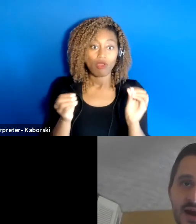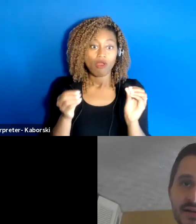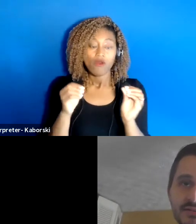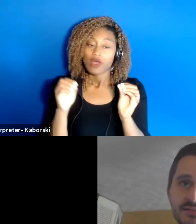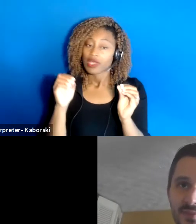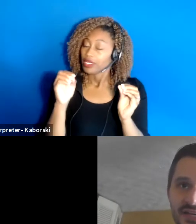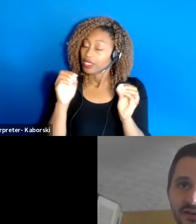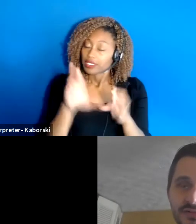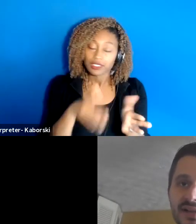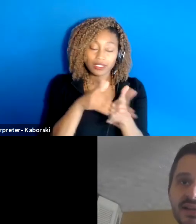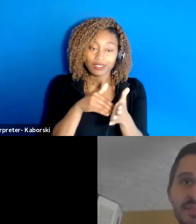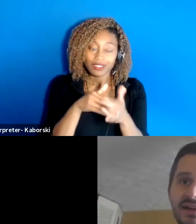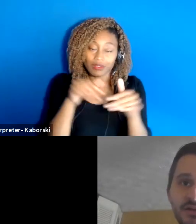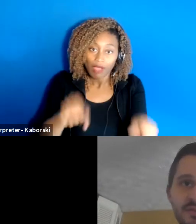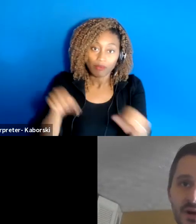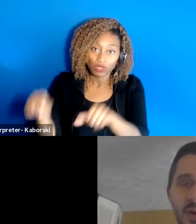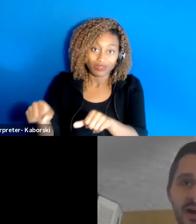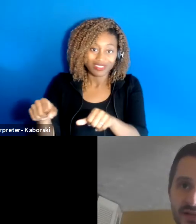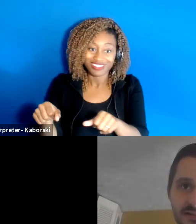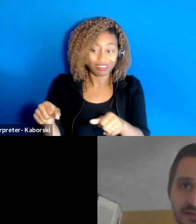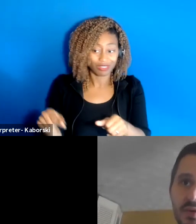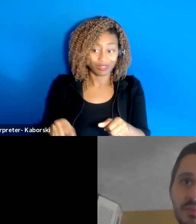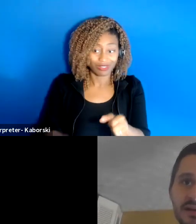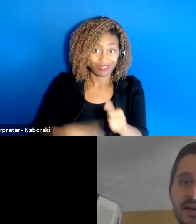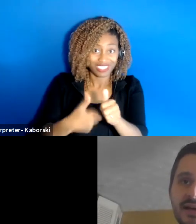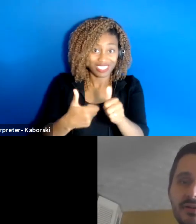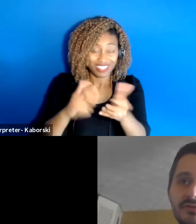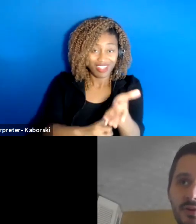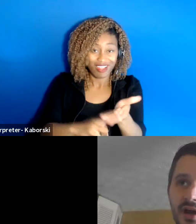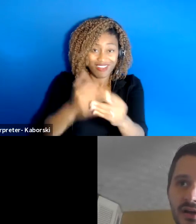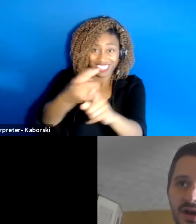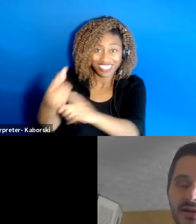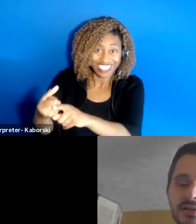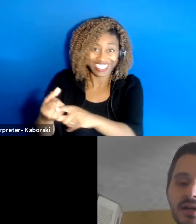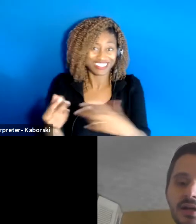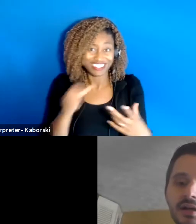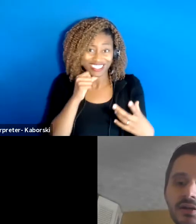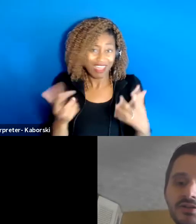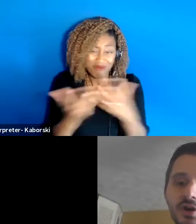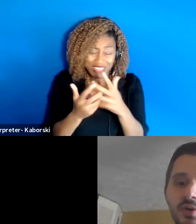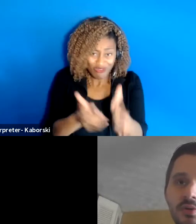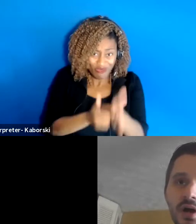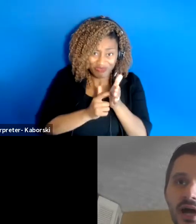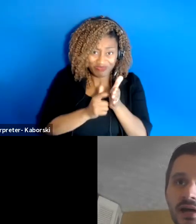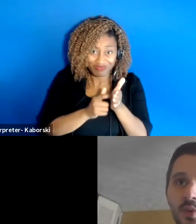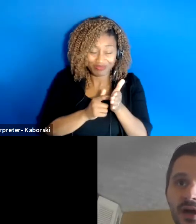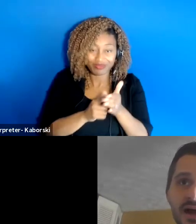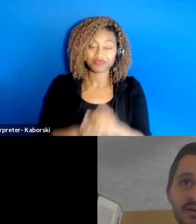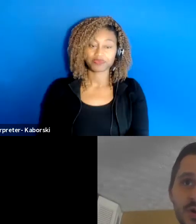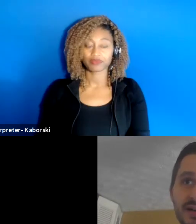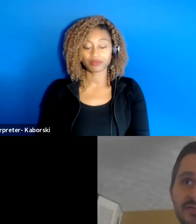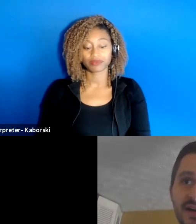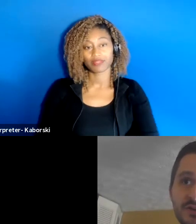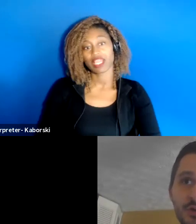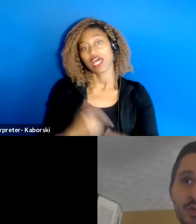that contract themselves. They didn't meet all of the requirements that were being laid out for the contract. So I went